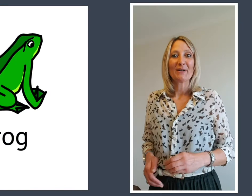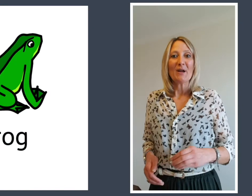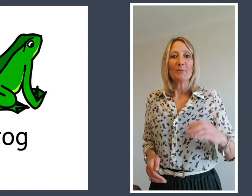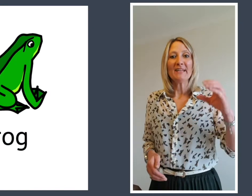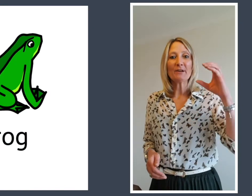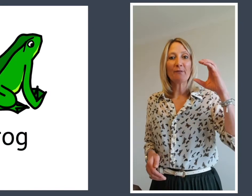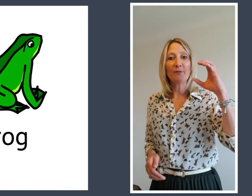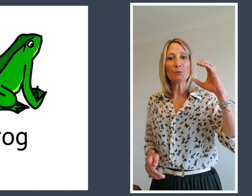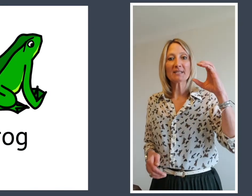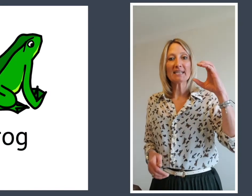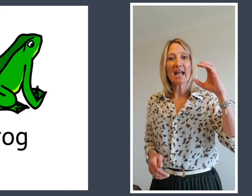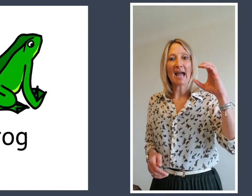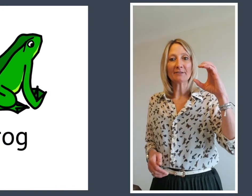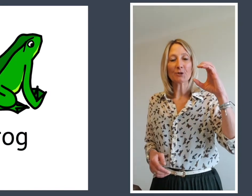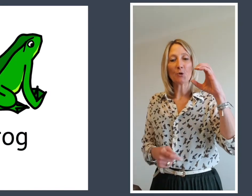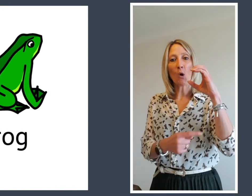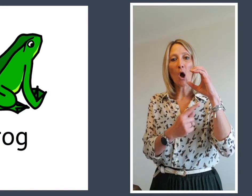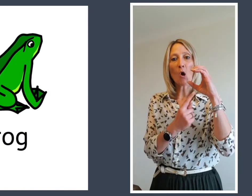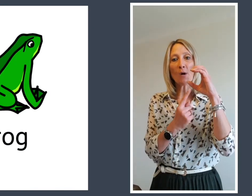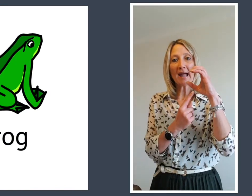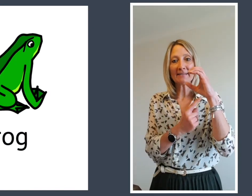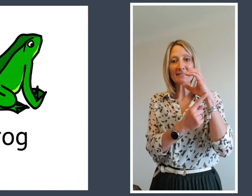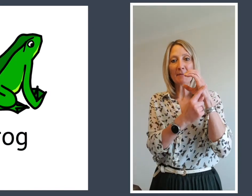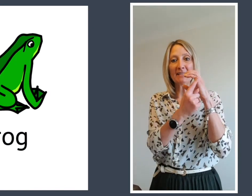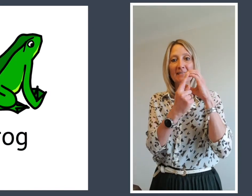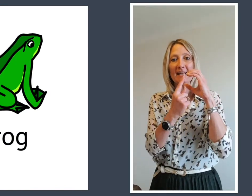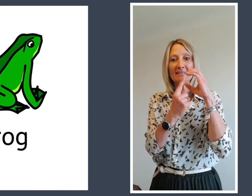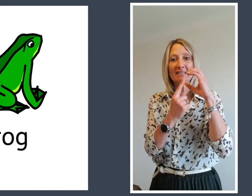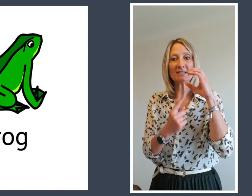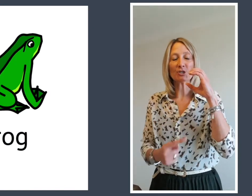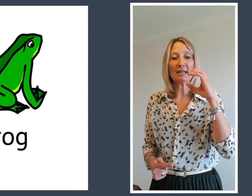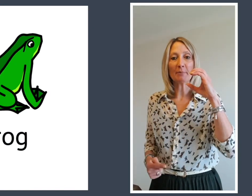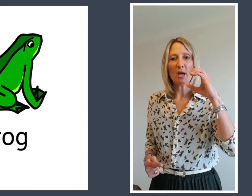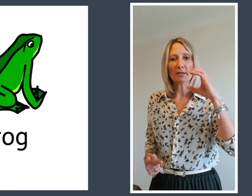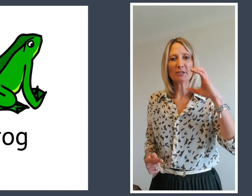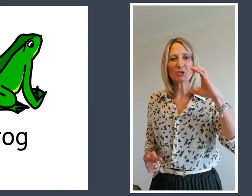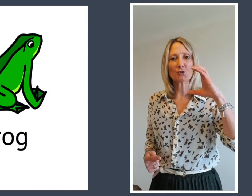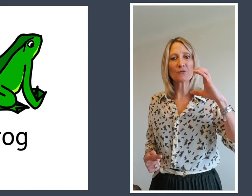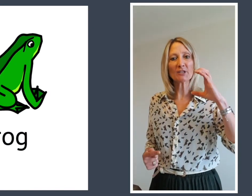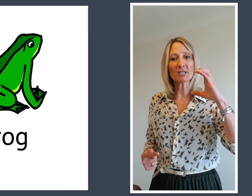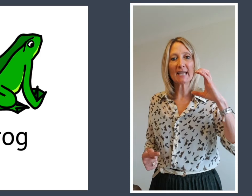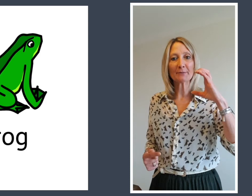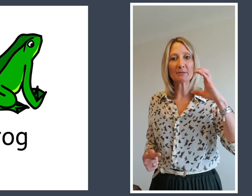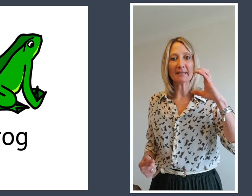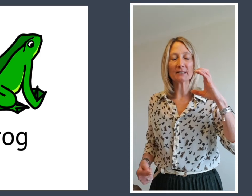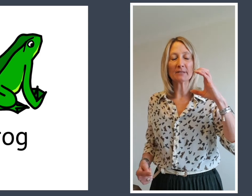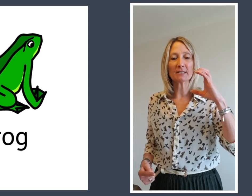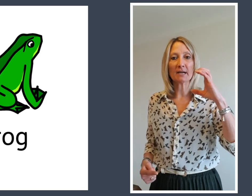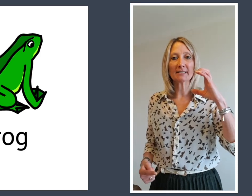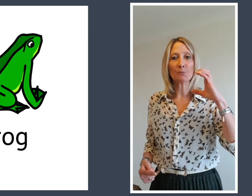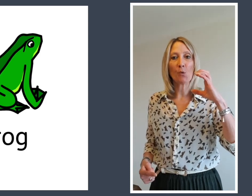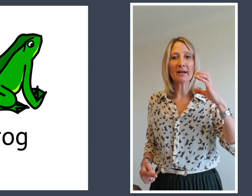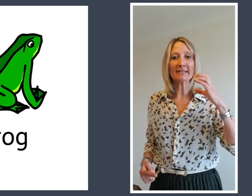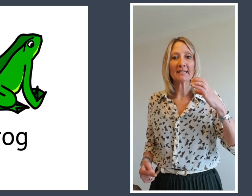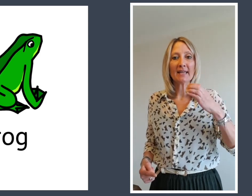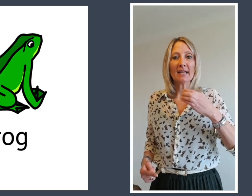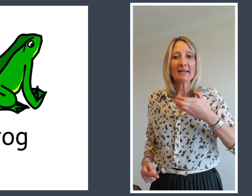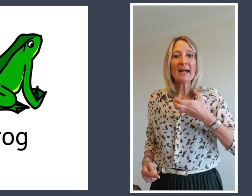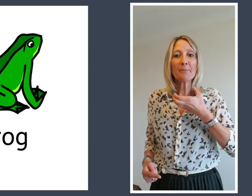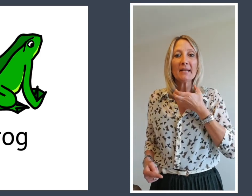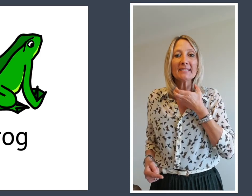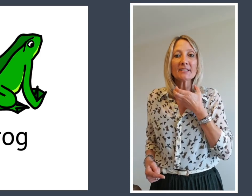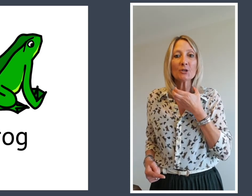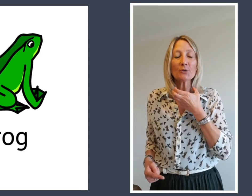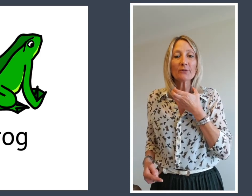Frog. We need a full C hand, so your whole hand is making that C shape. Going to stretch it out a bit so it's nice and wide.